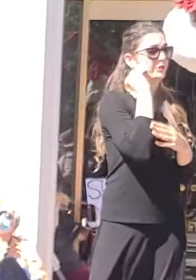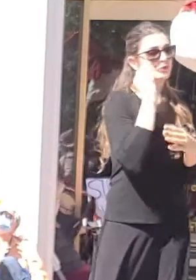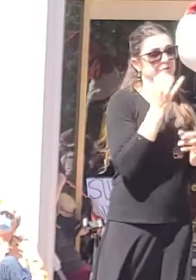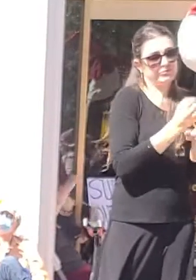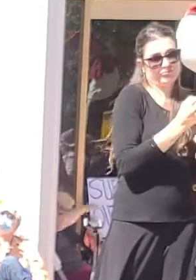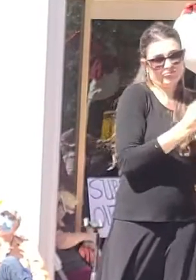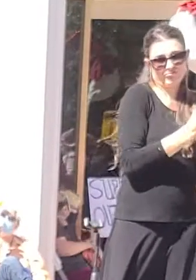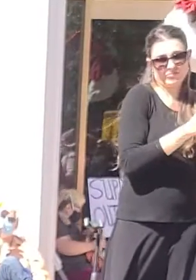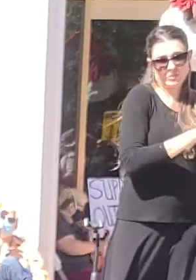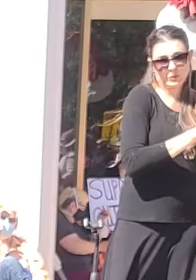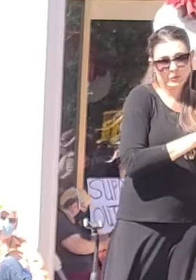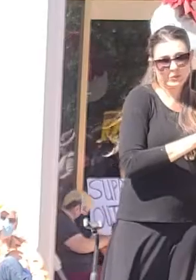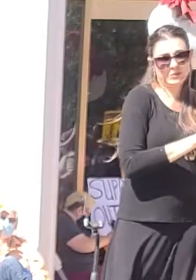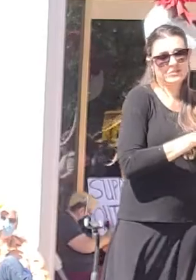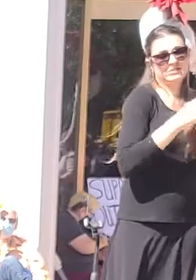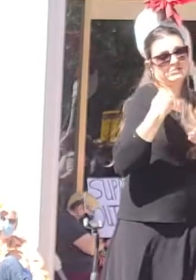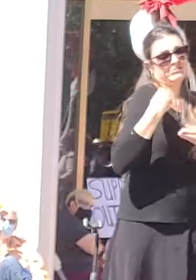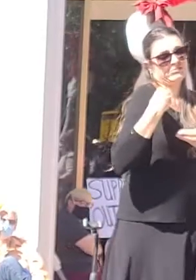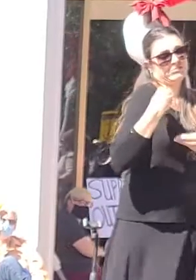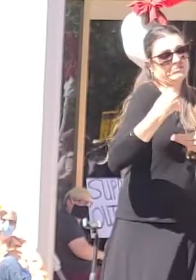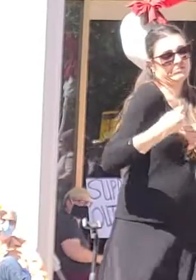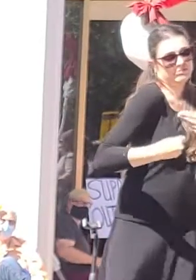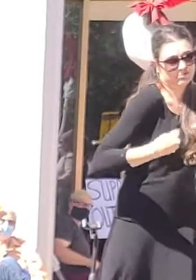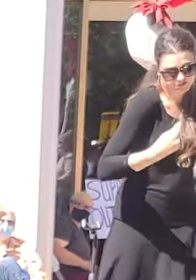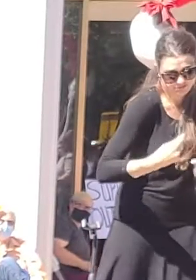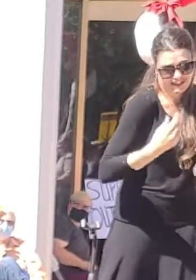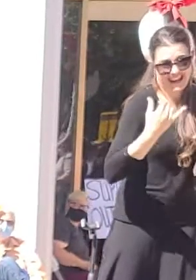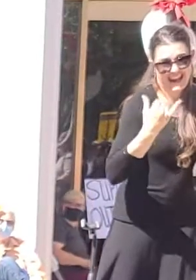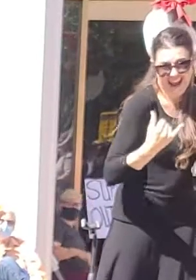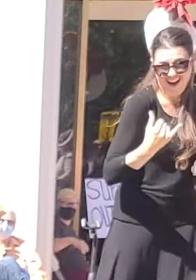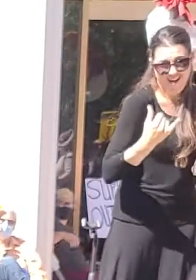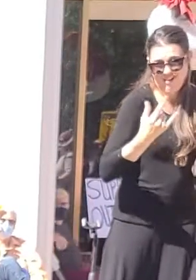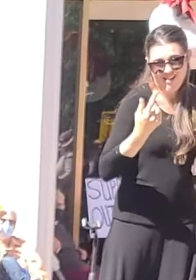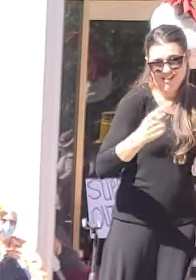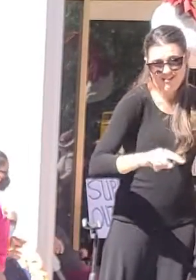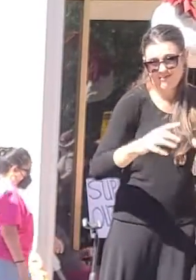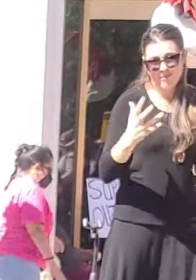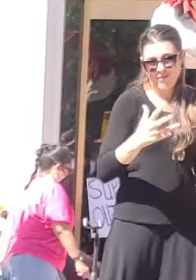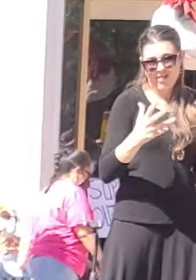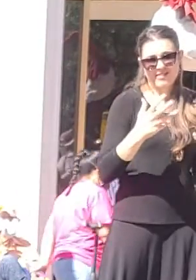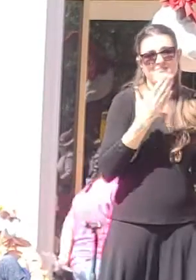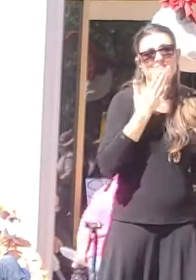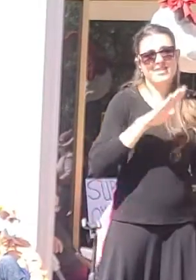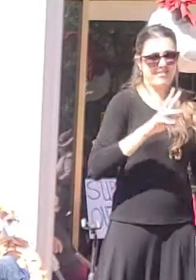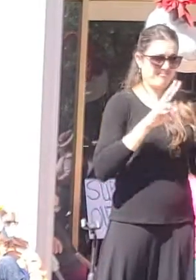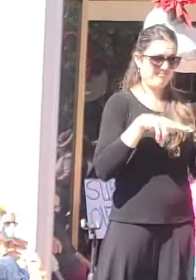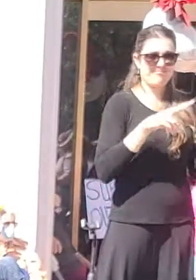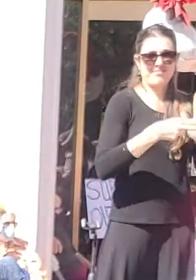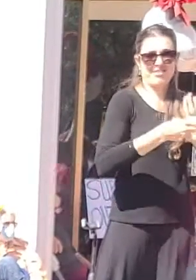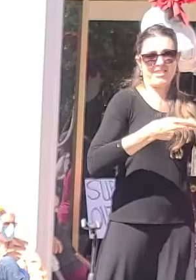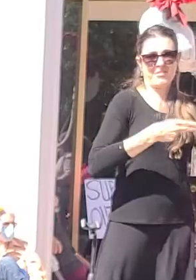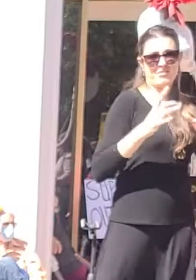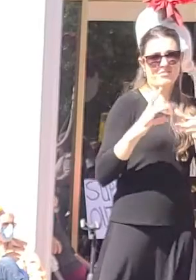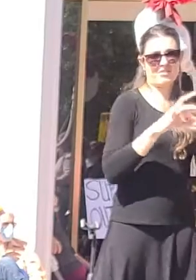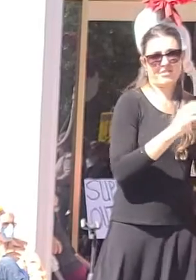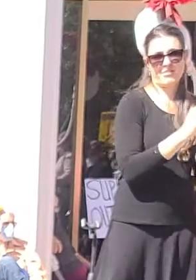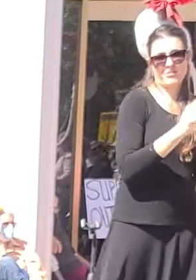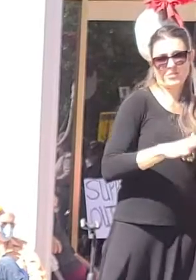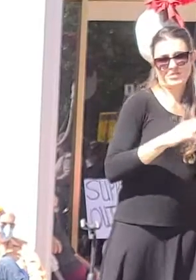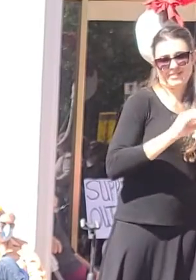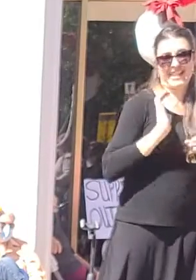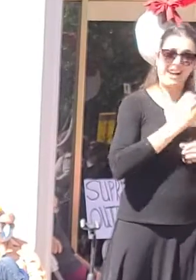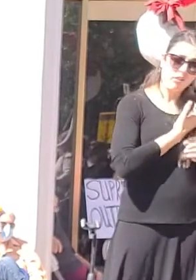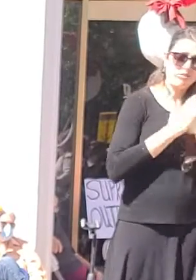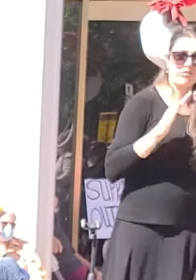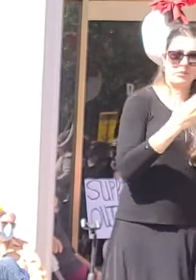assimilation policies is that it's created a stigma around abortion in our communities. I have firsthand professional and personal